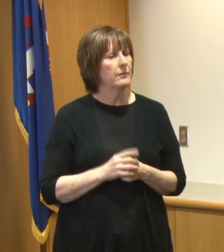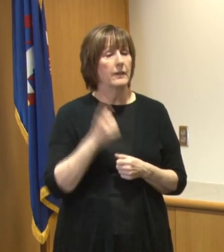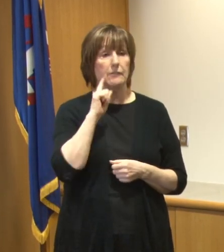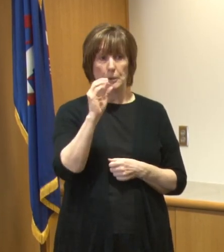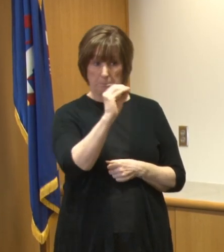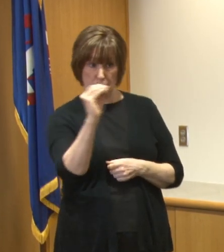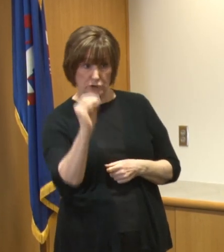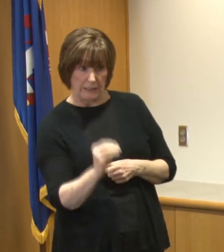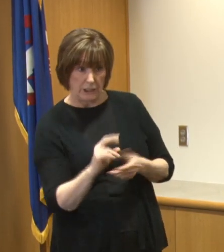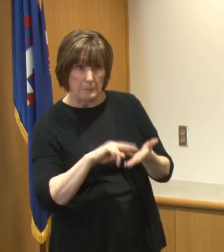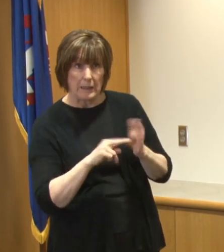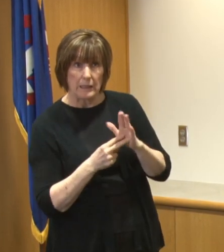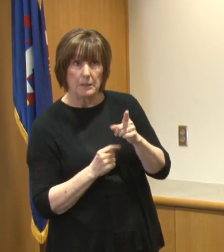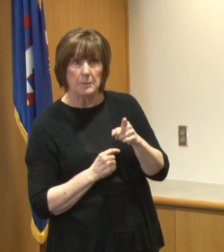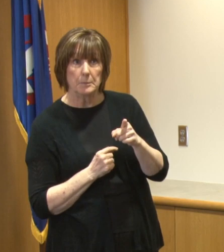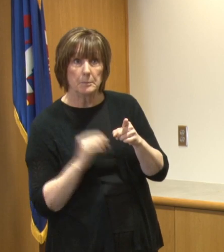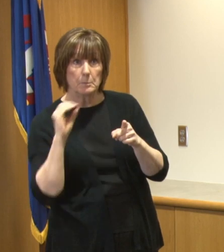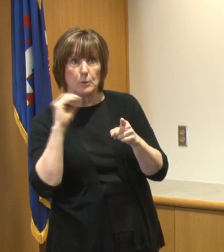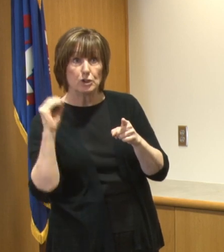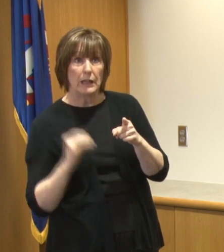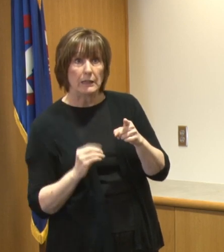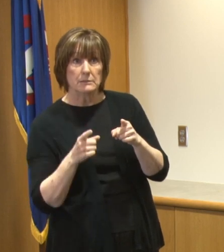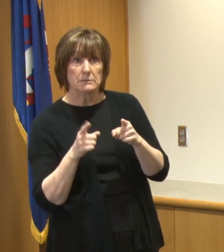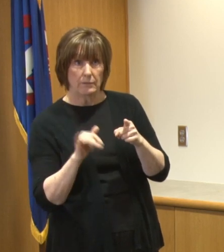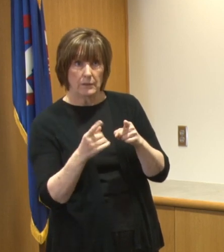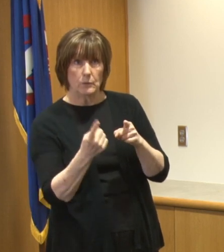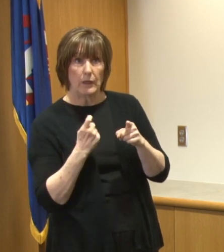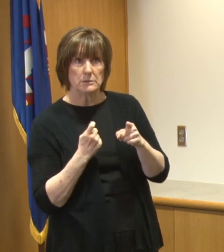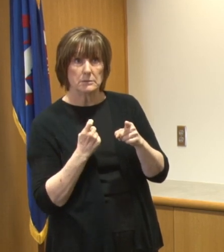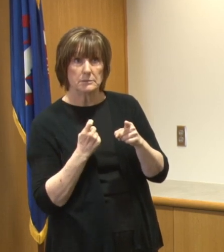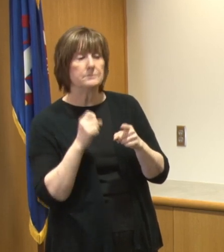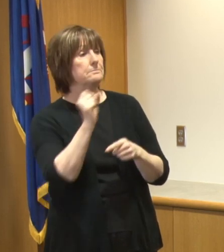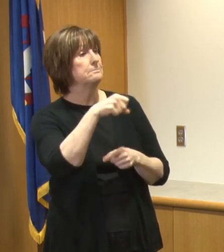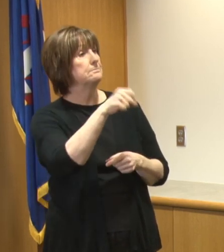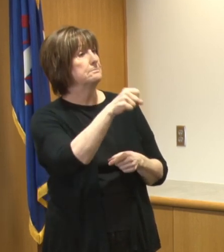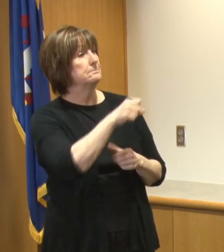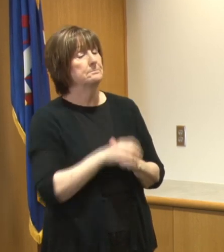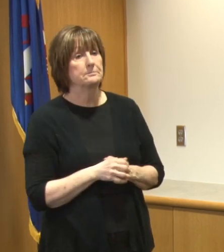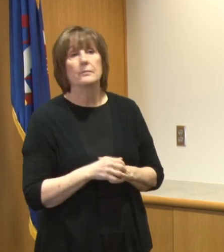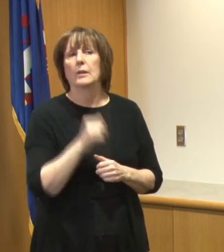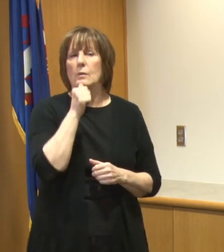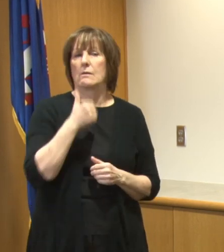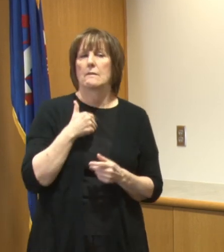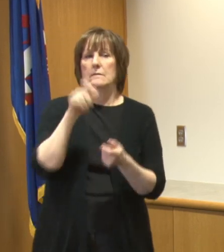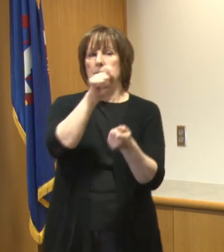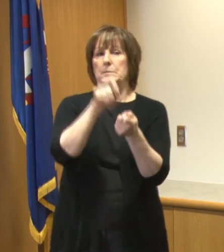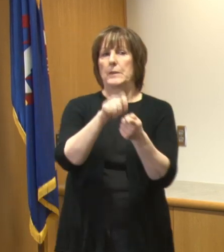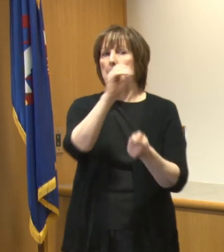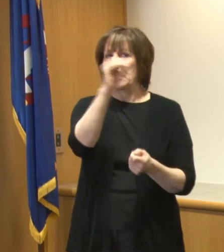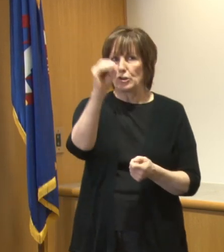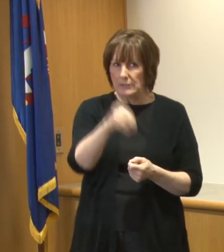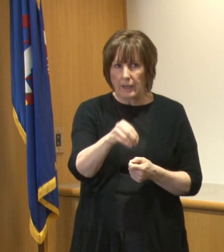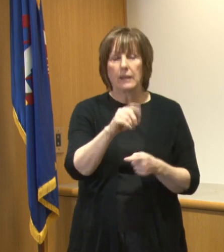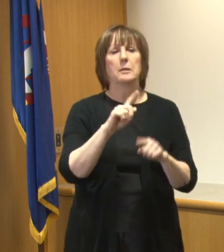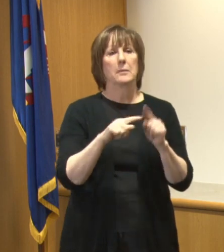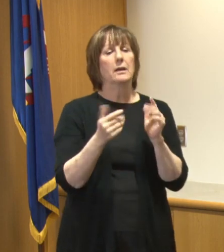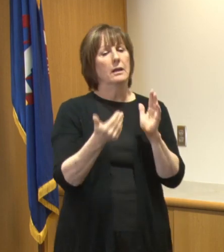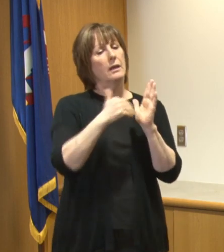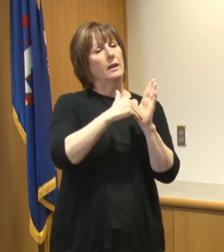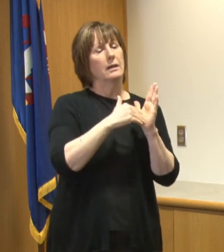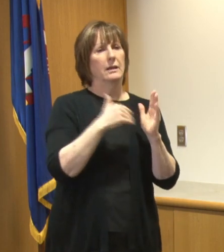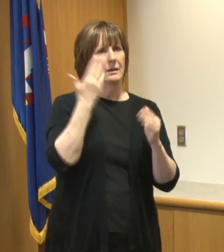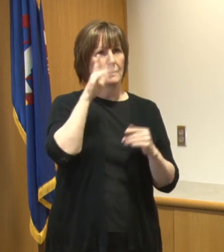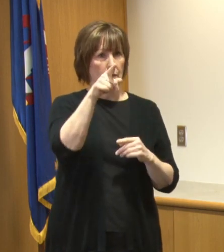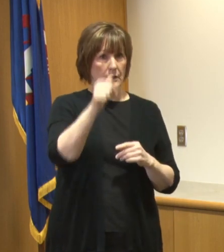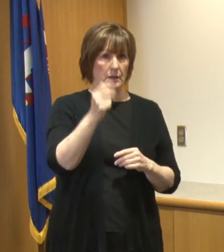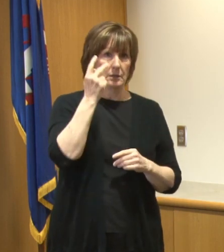as the percentages, Riley, is that what you're asking? Yes. I don't have the exact percentages, but once again, I don't know